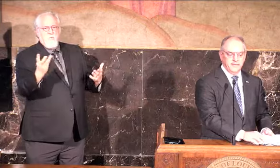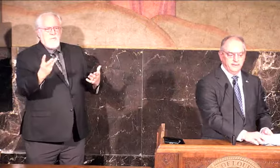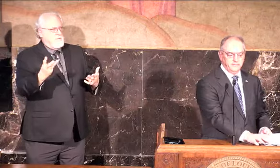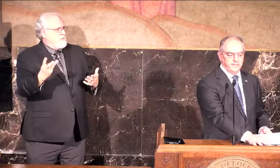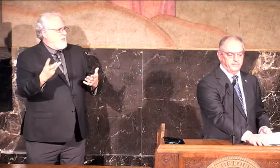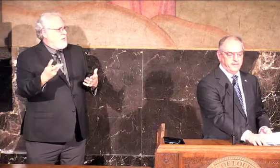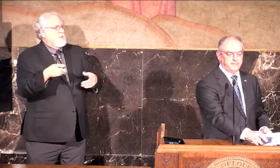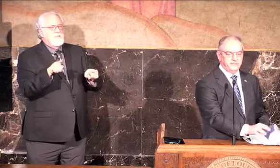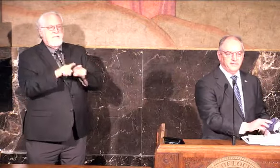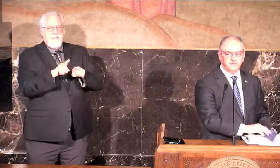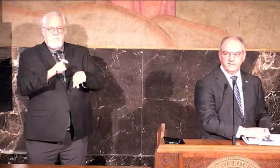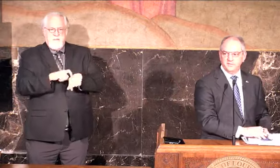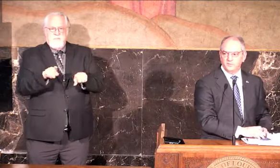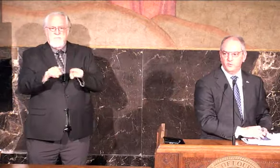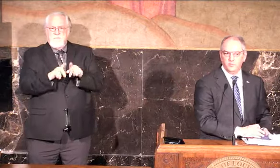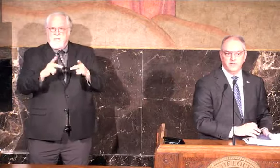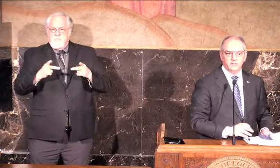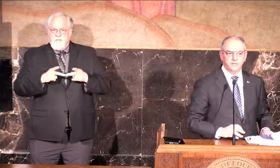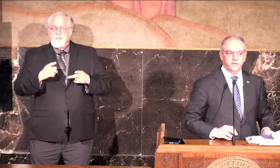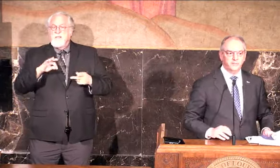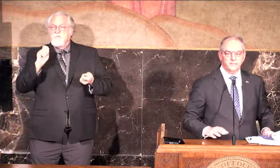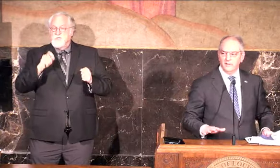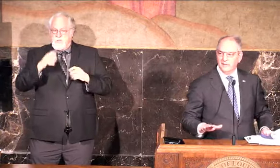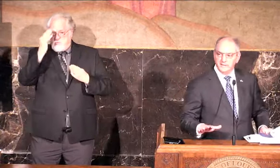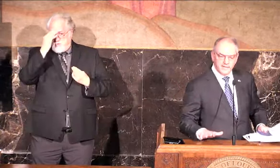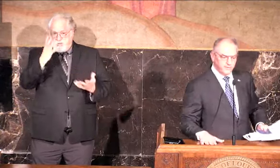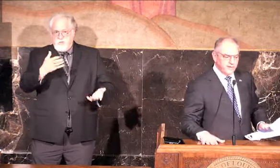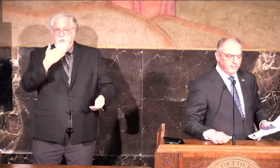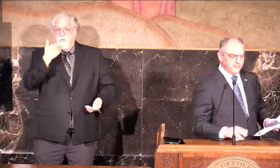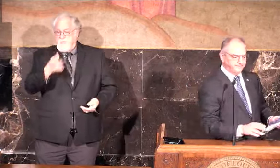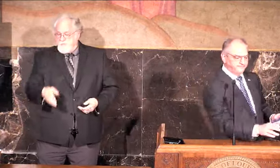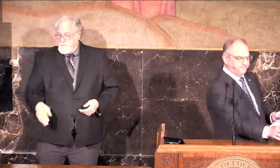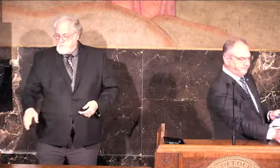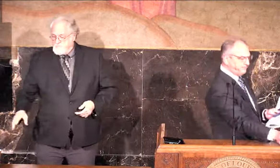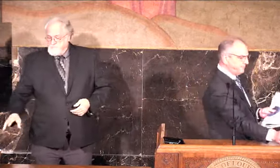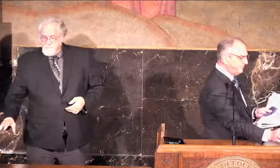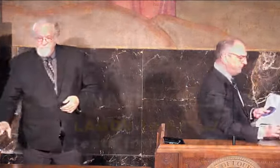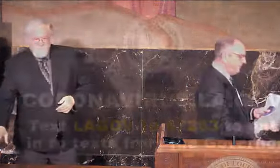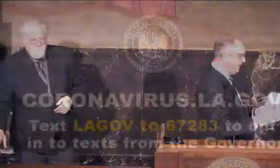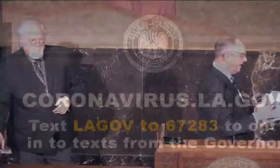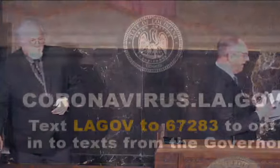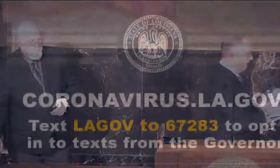Wednesday, same time, same place. If that changes, we will let you know. Thank you, and God bless.